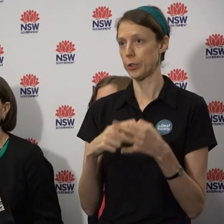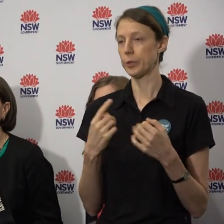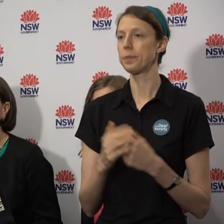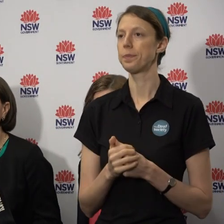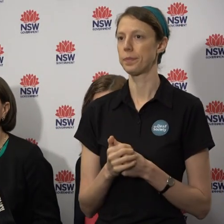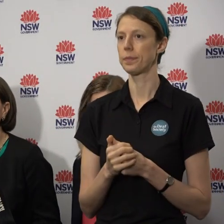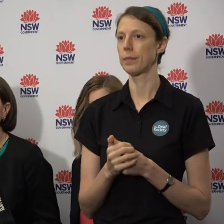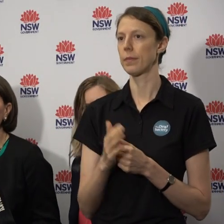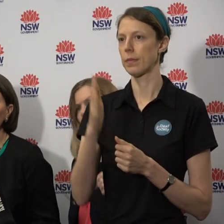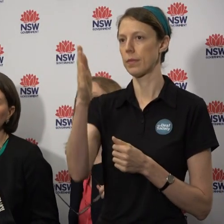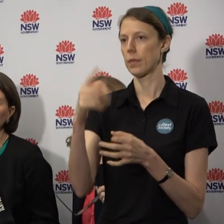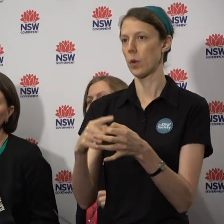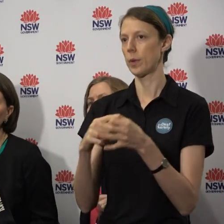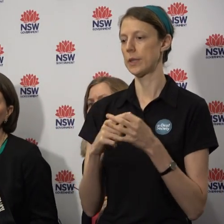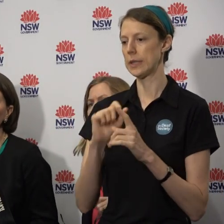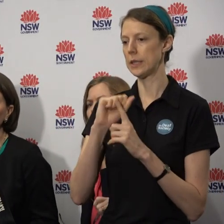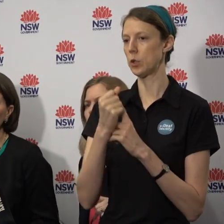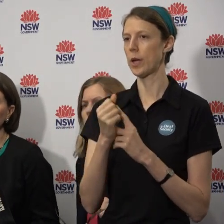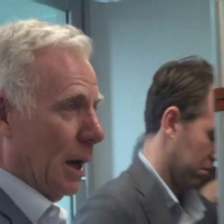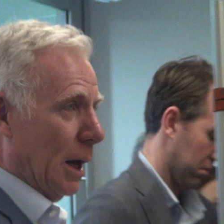The situation involving Epi,